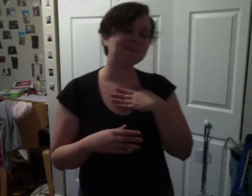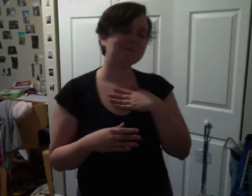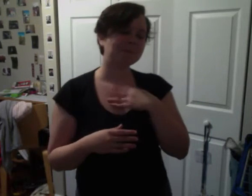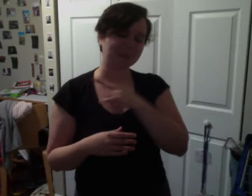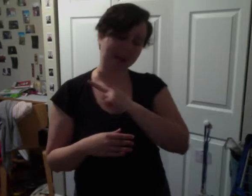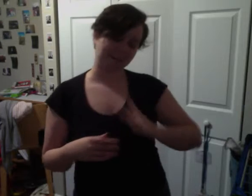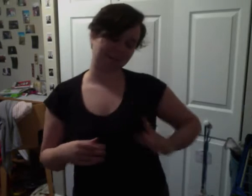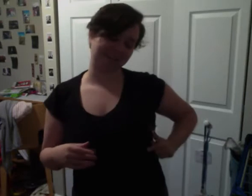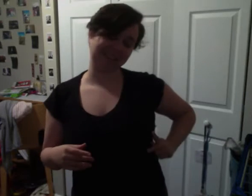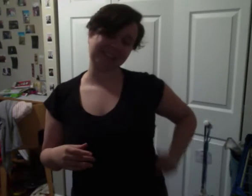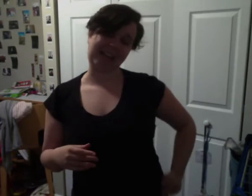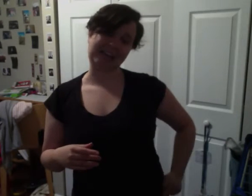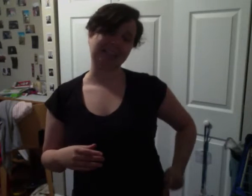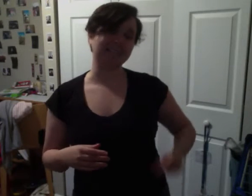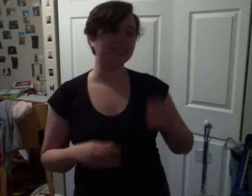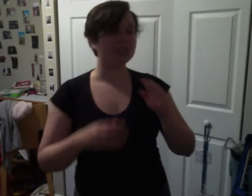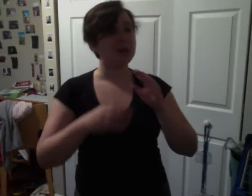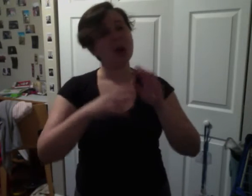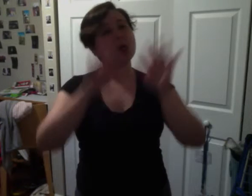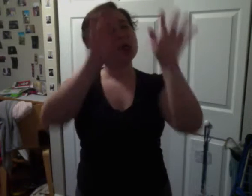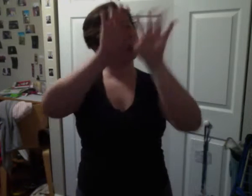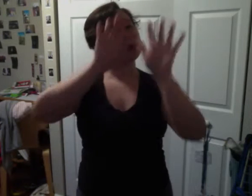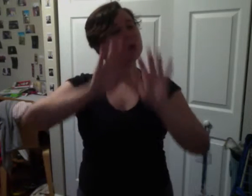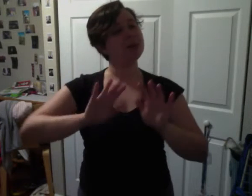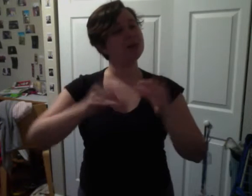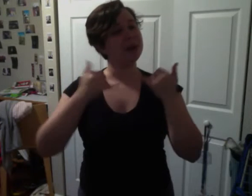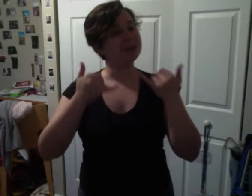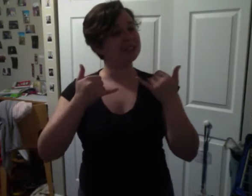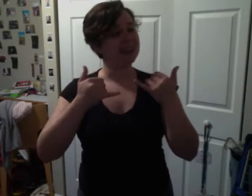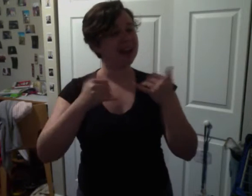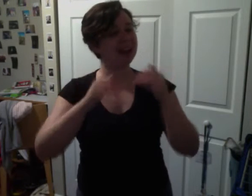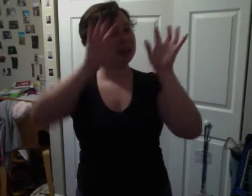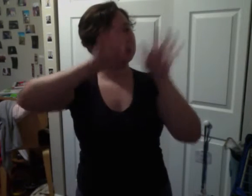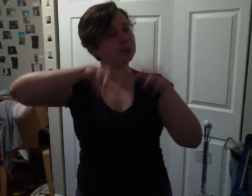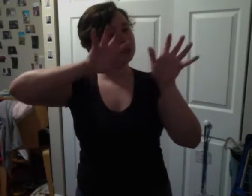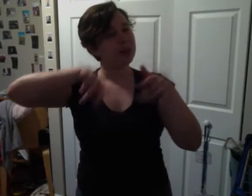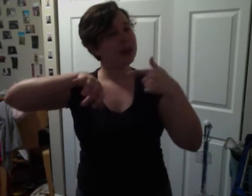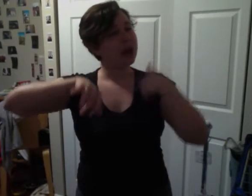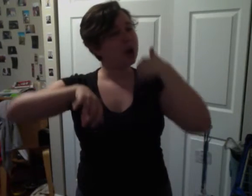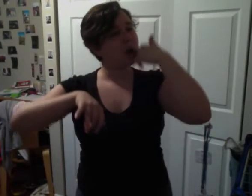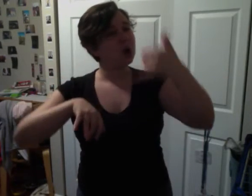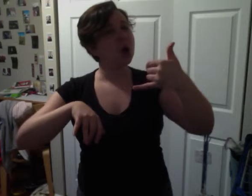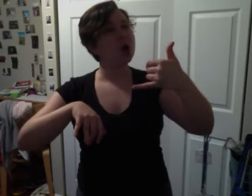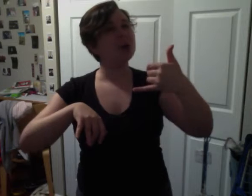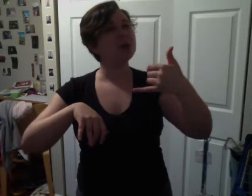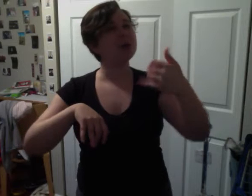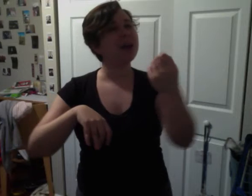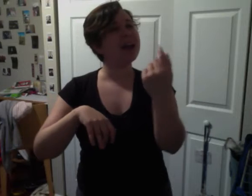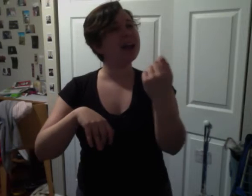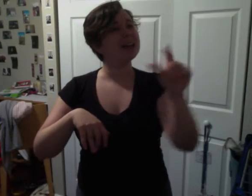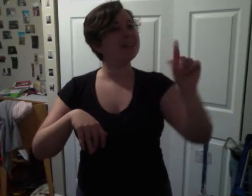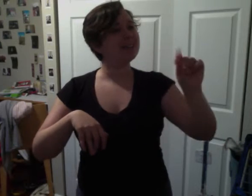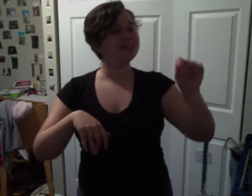is extremely rainy. I'll call you at 11:20 in the morning. It's a romantic weather And I report. love you, I love you, I love